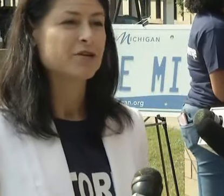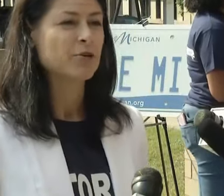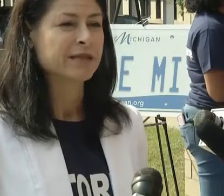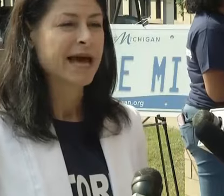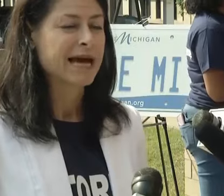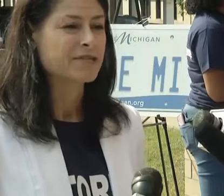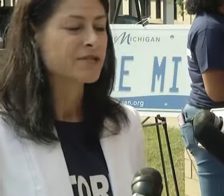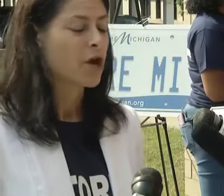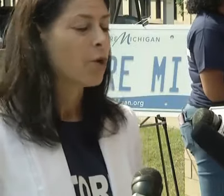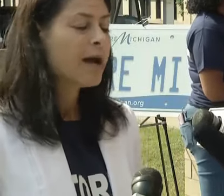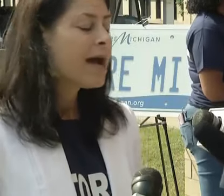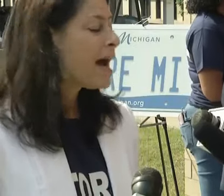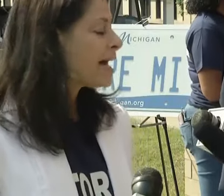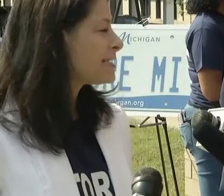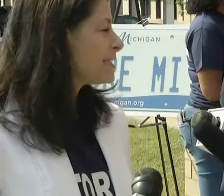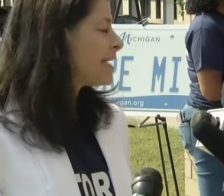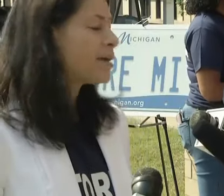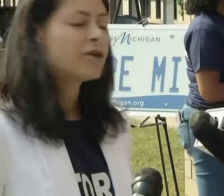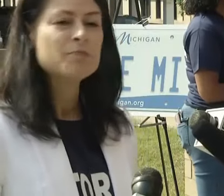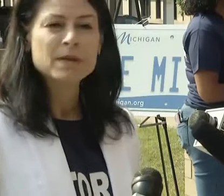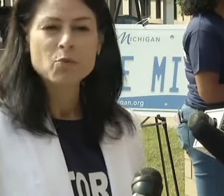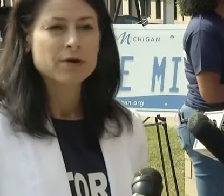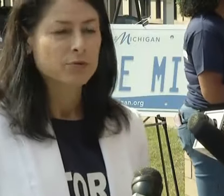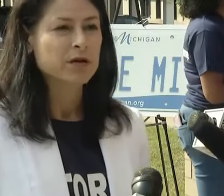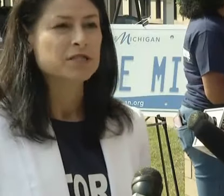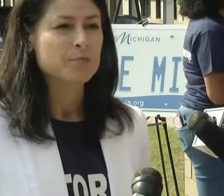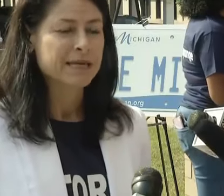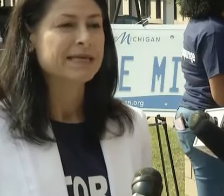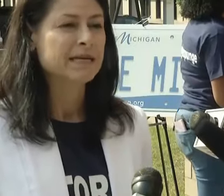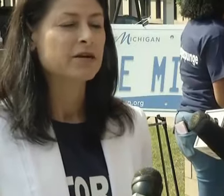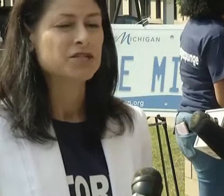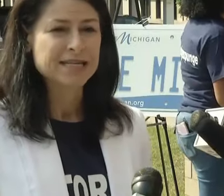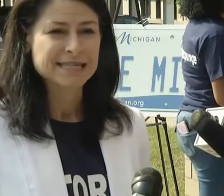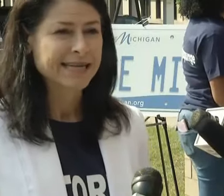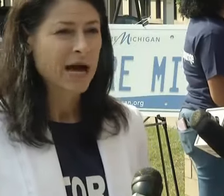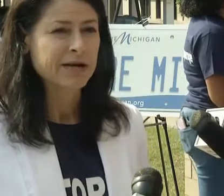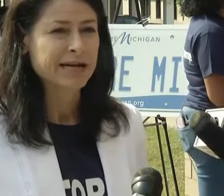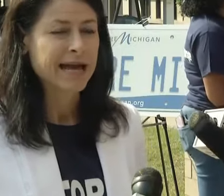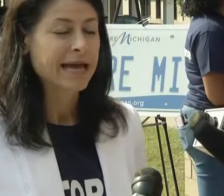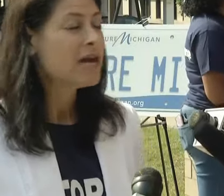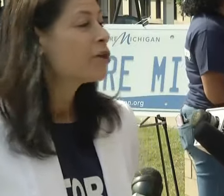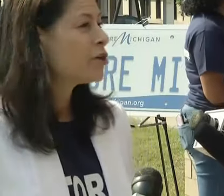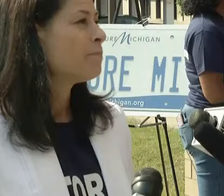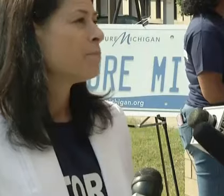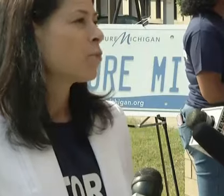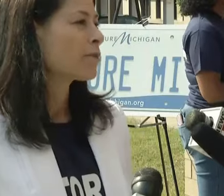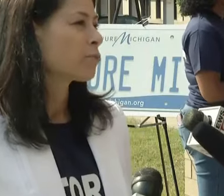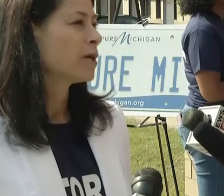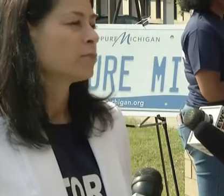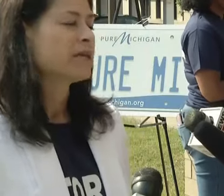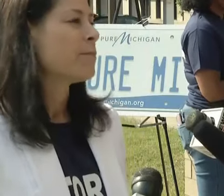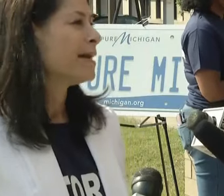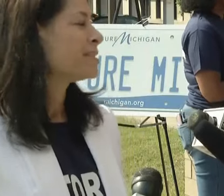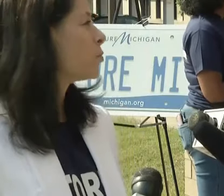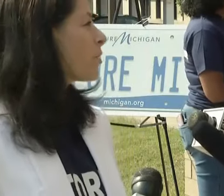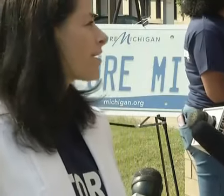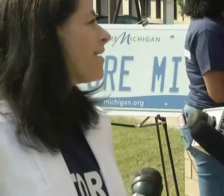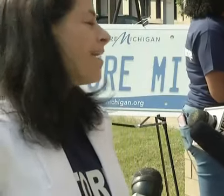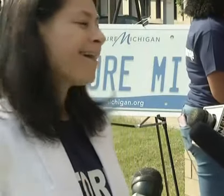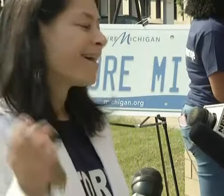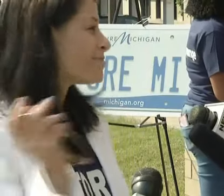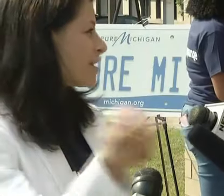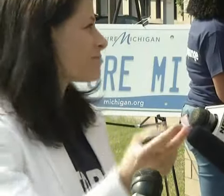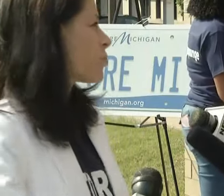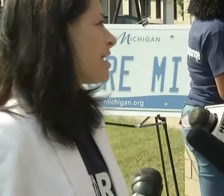State will be here doing that. So honestly, I couldn't be more thrilled to be here in Genesee County today. Couldn't be more thrilled with the amazing